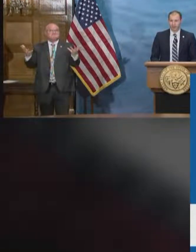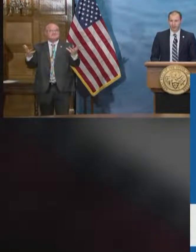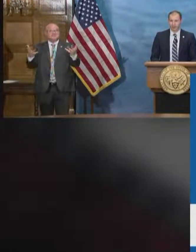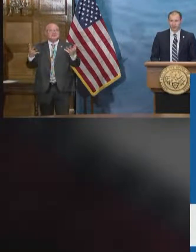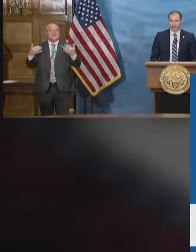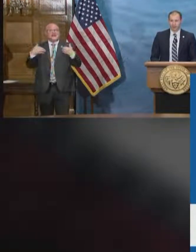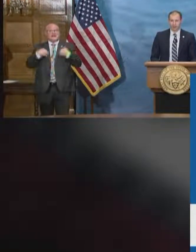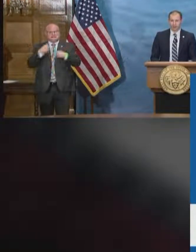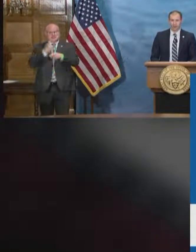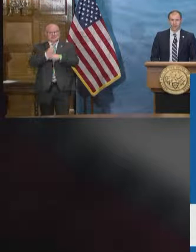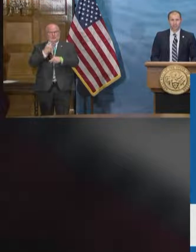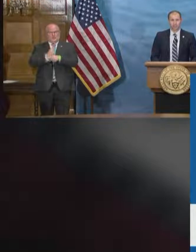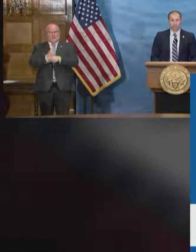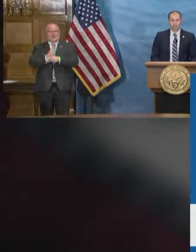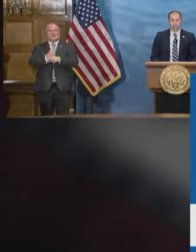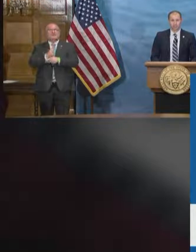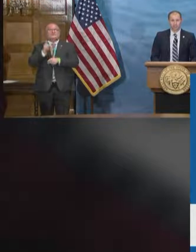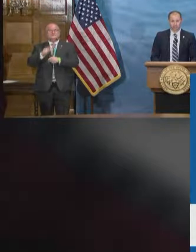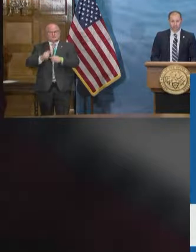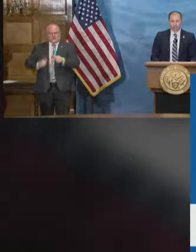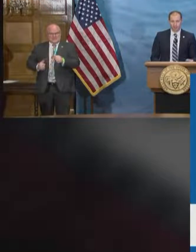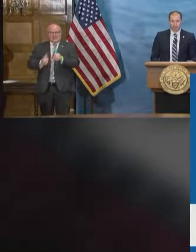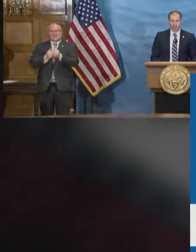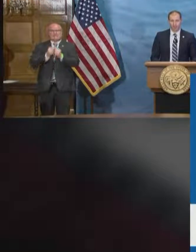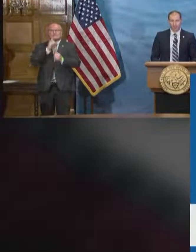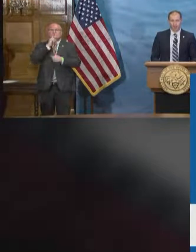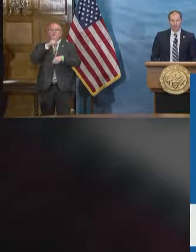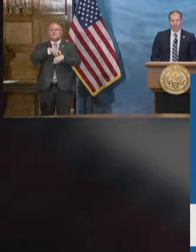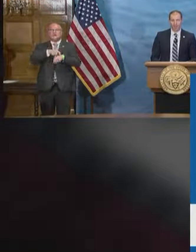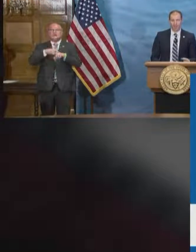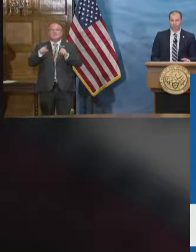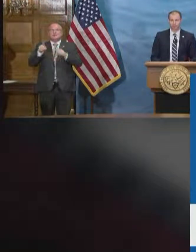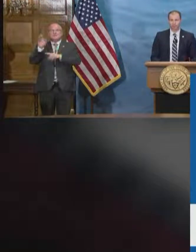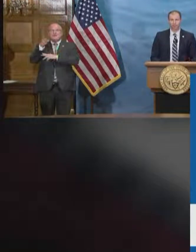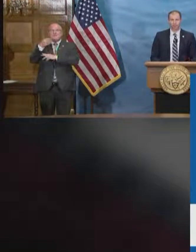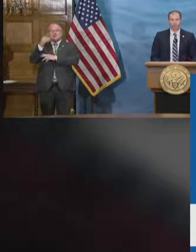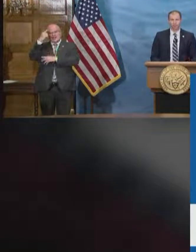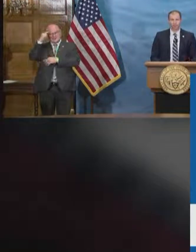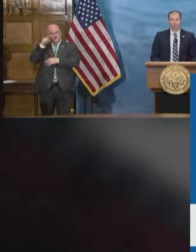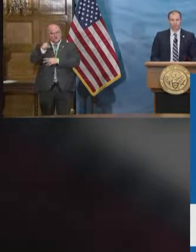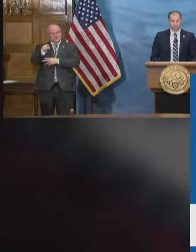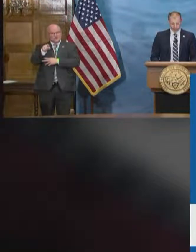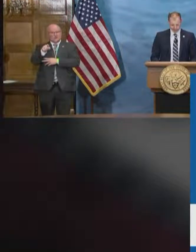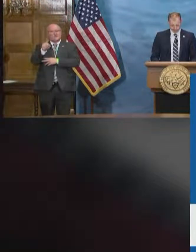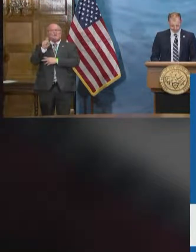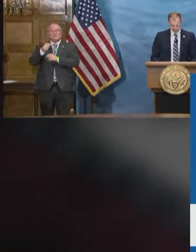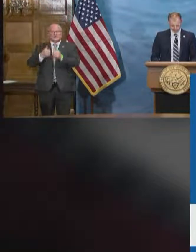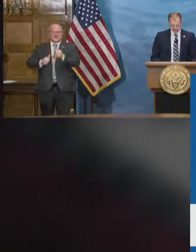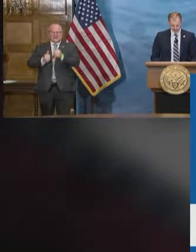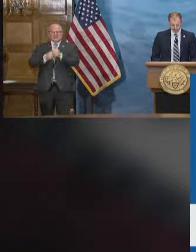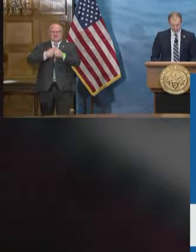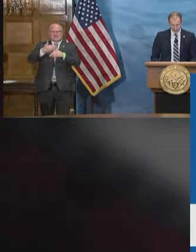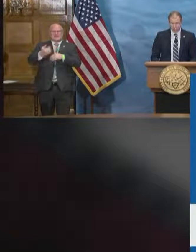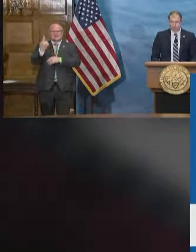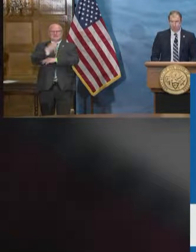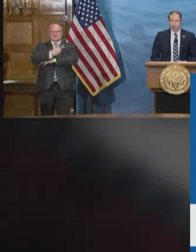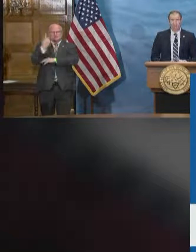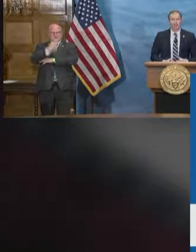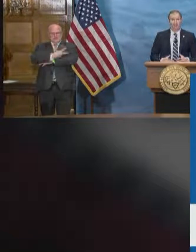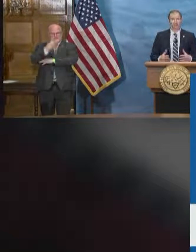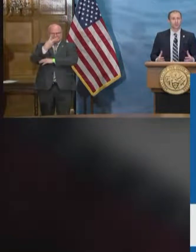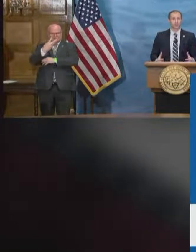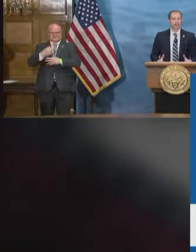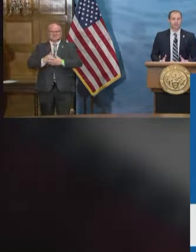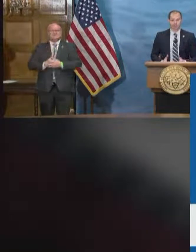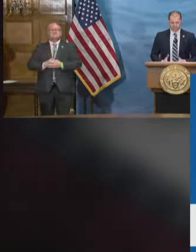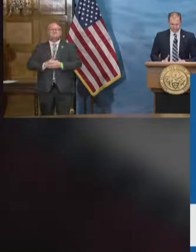corrected, so it should catch up in real time now. But again, if you got that flag for review, those should be catching up in the next day or two. I do